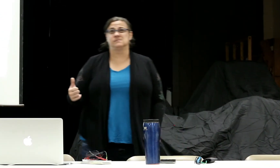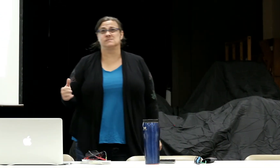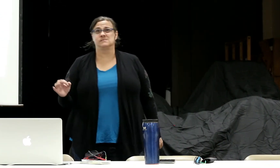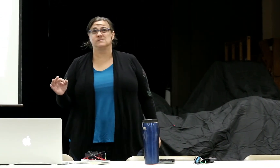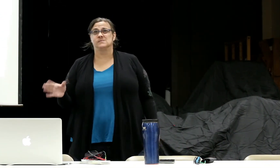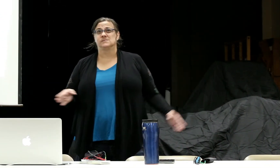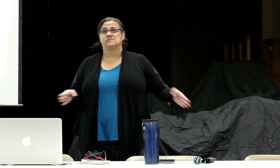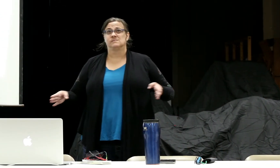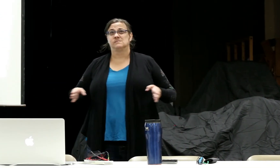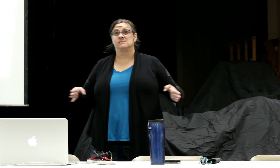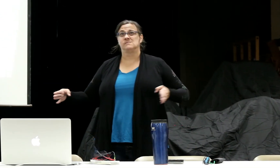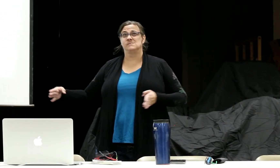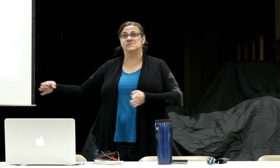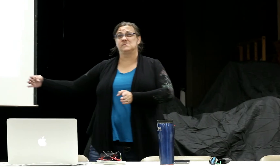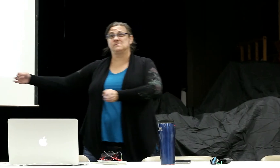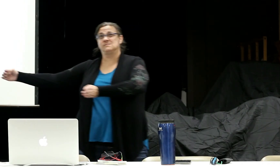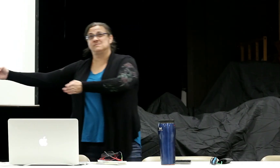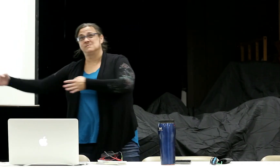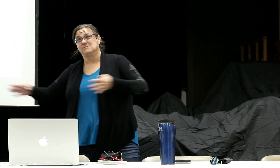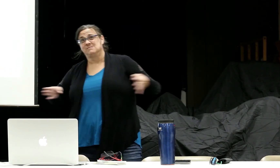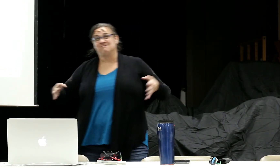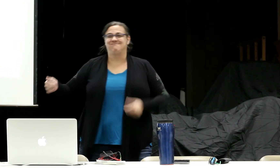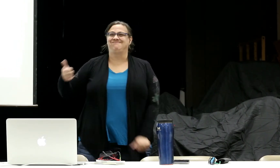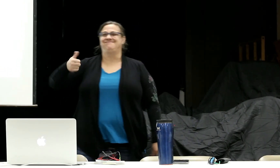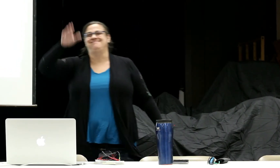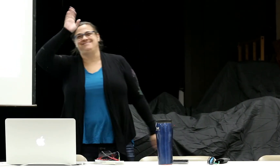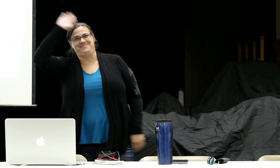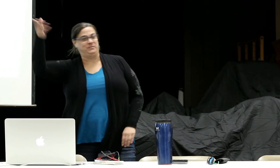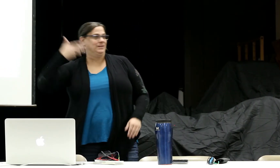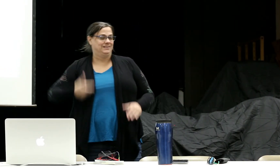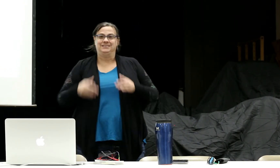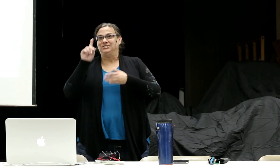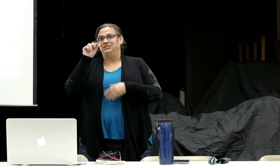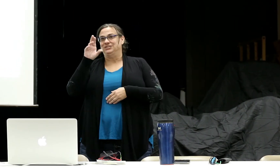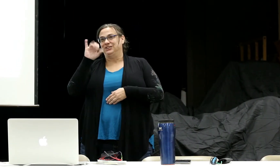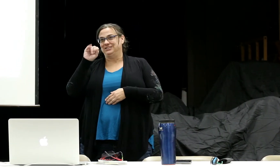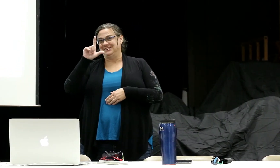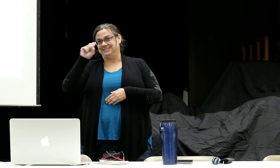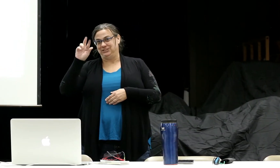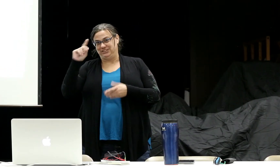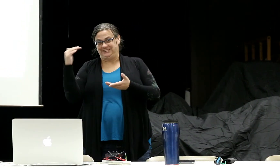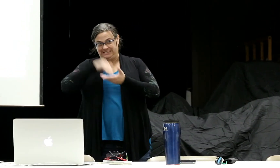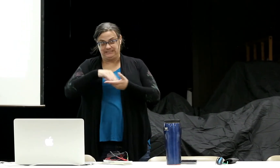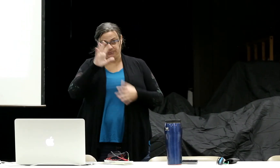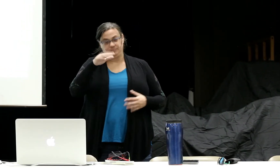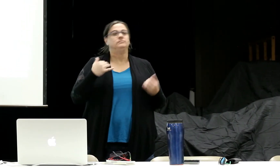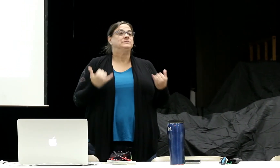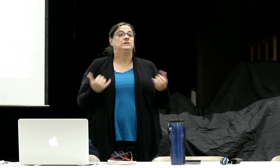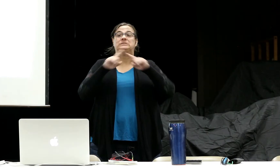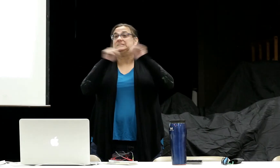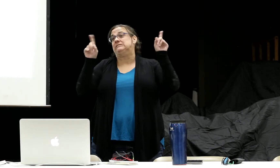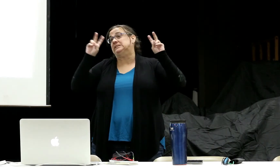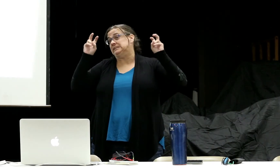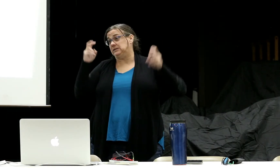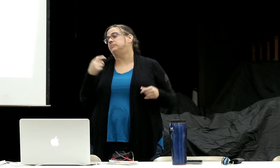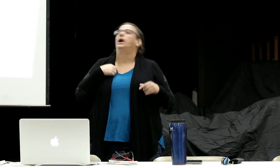Right, so what I'm saying though is that DHHC can follow up. They can make sure that